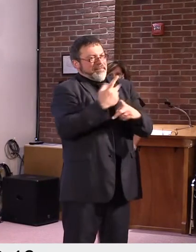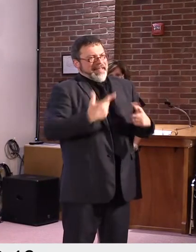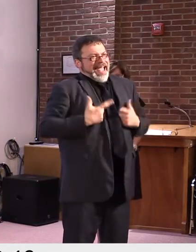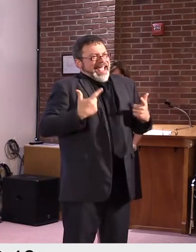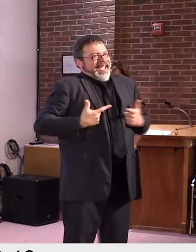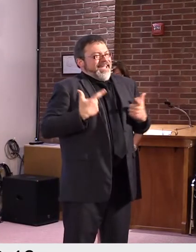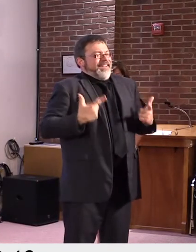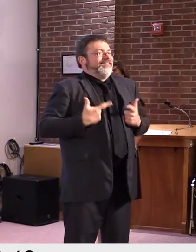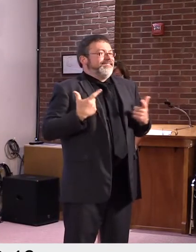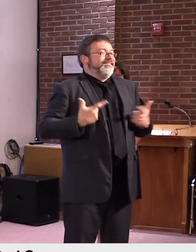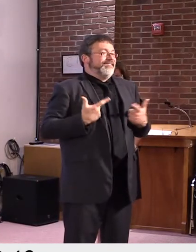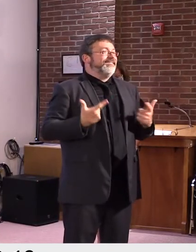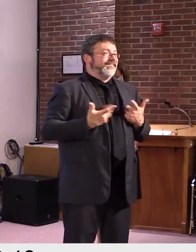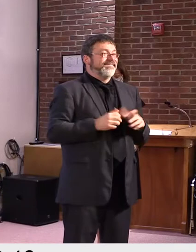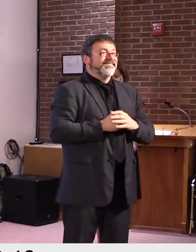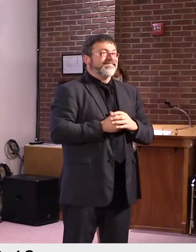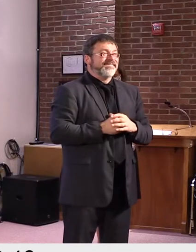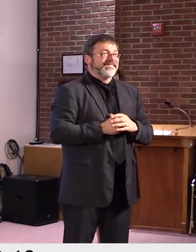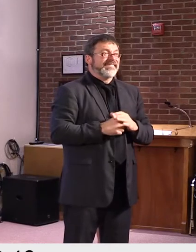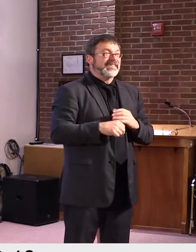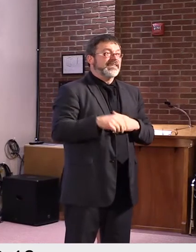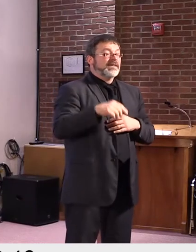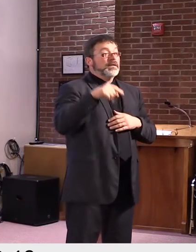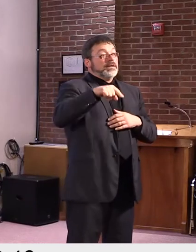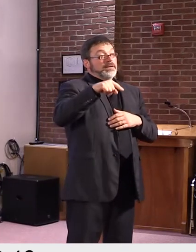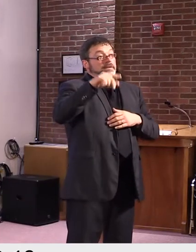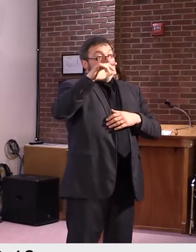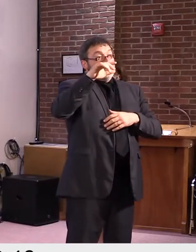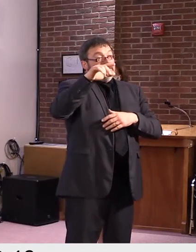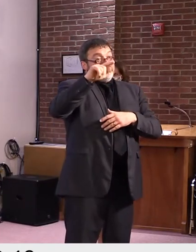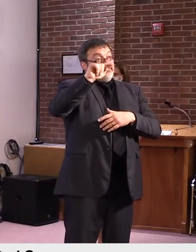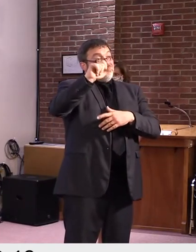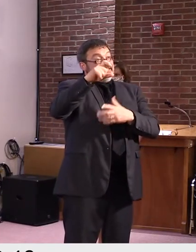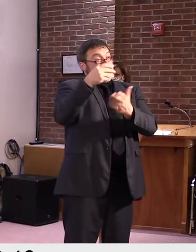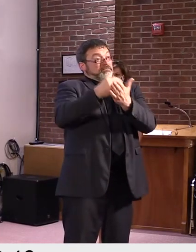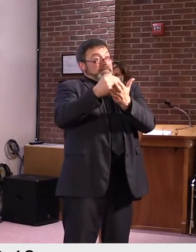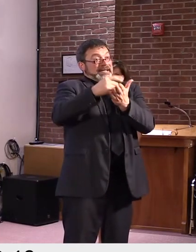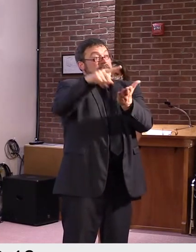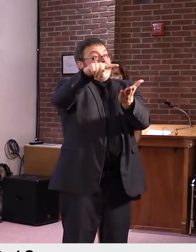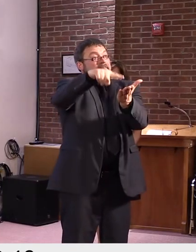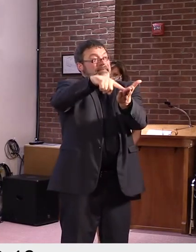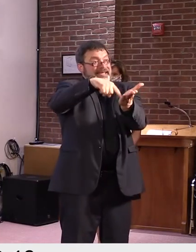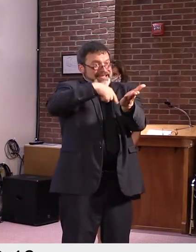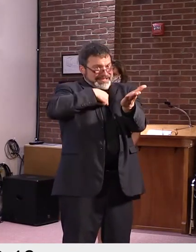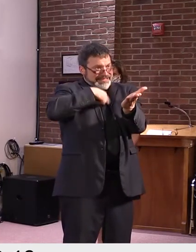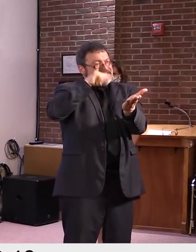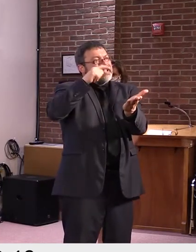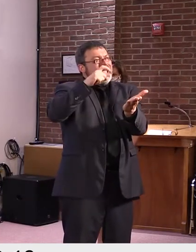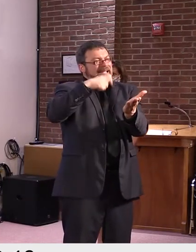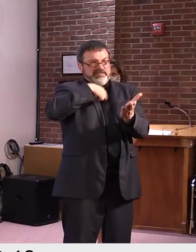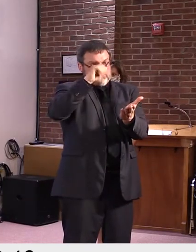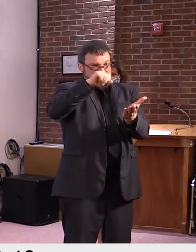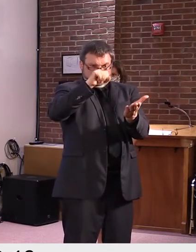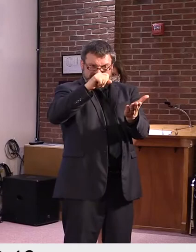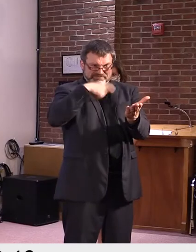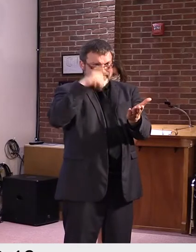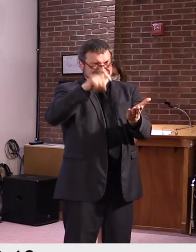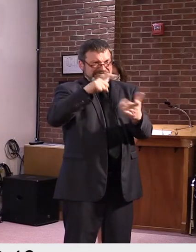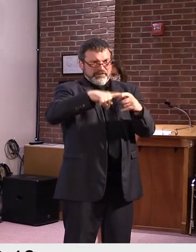of the revenue coming into the state and that we disperse from there. We need it to keep government